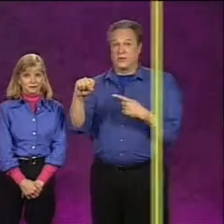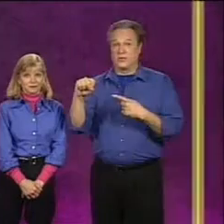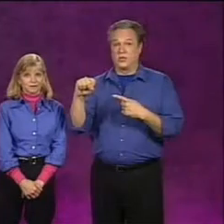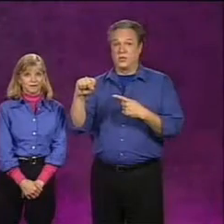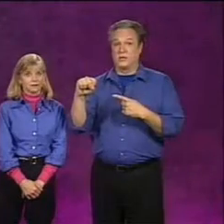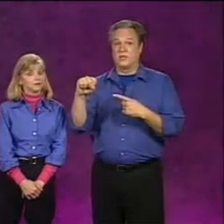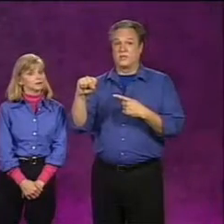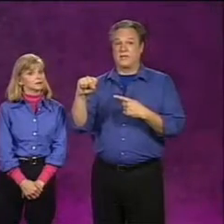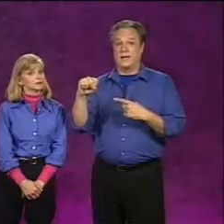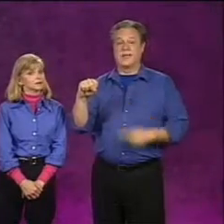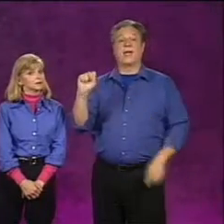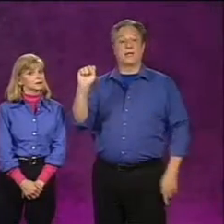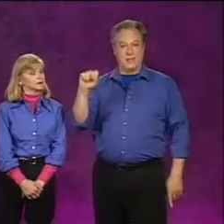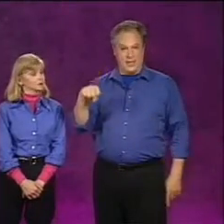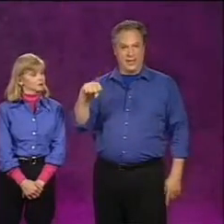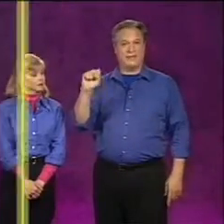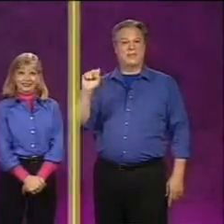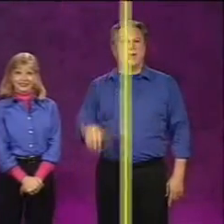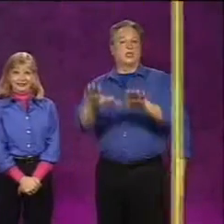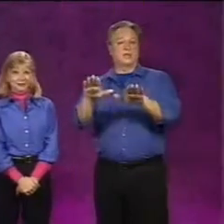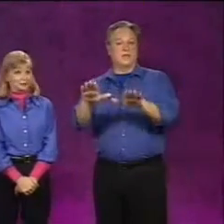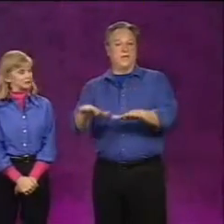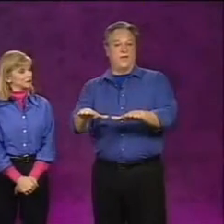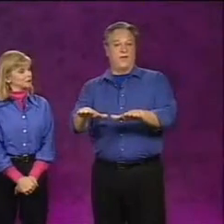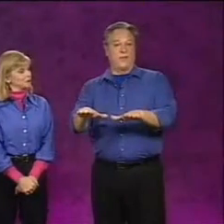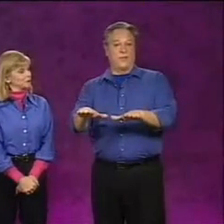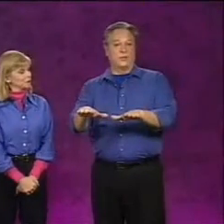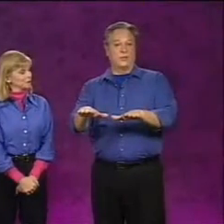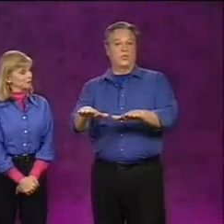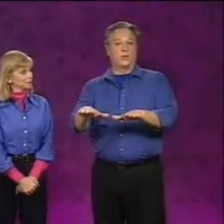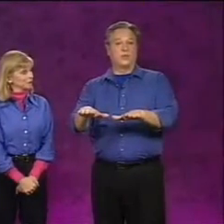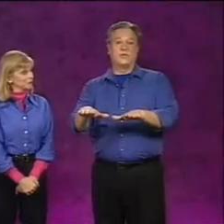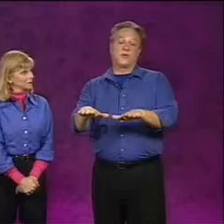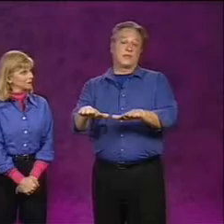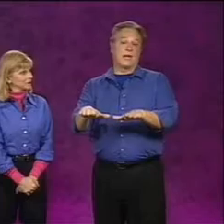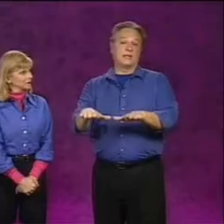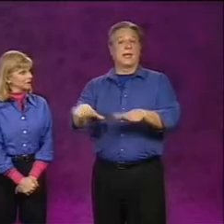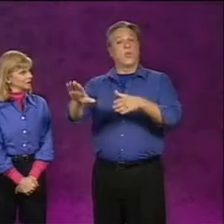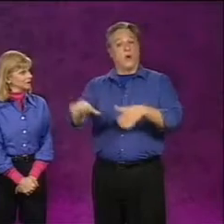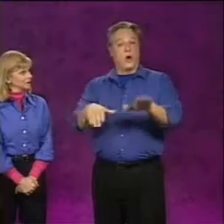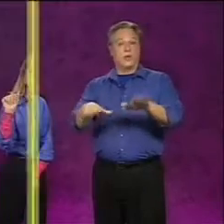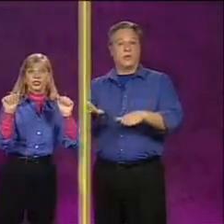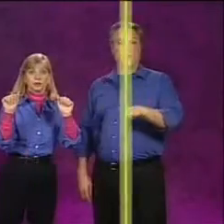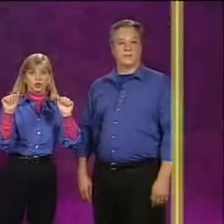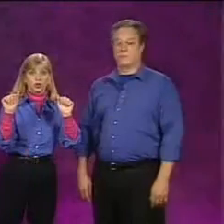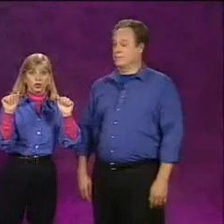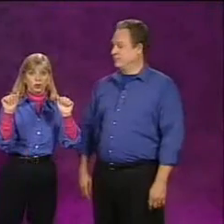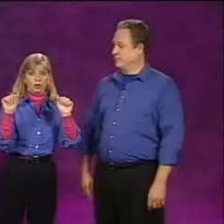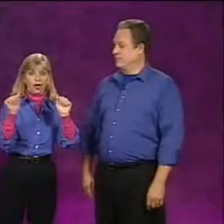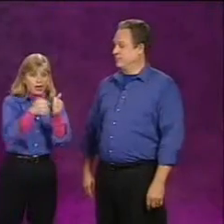your fist to represent a person's head, your two palms to represent 2 feet, and A hands that often show